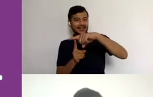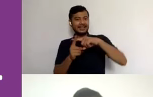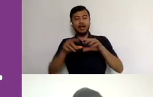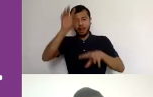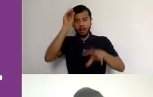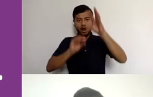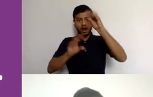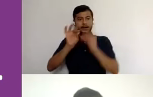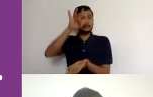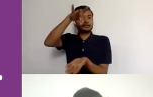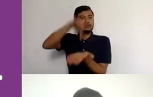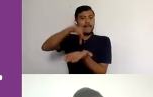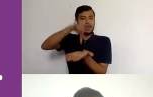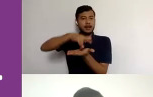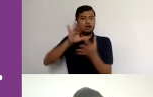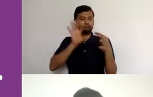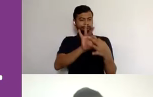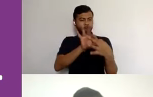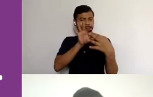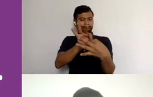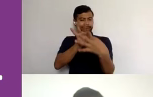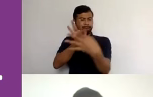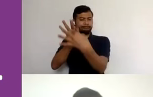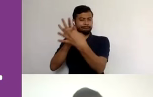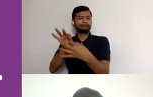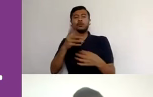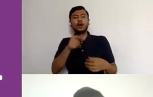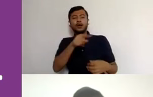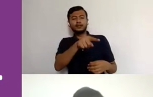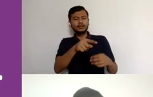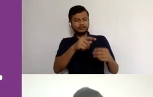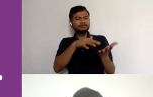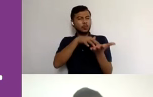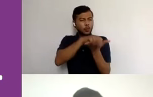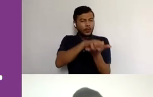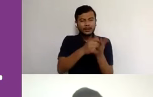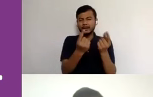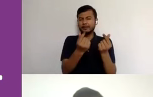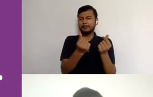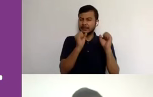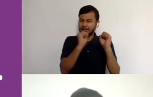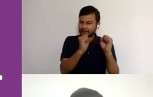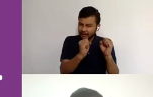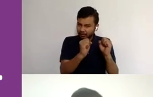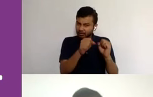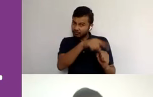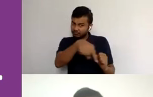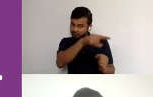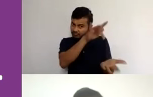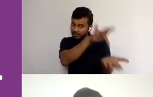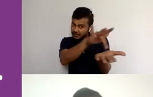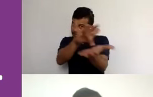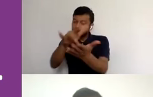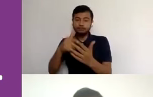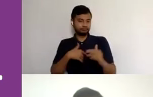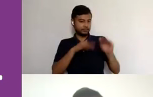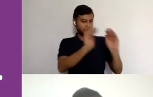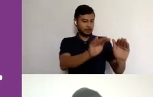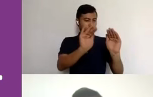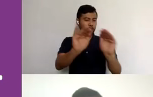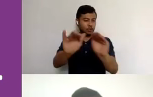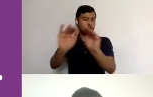traditionally underserved neighborhoods where residents face barriers to connectivity. In those venues, we are going to provide